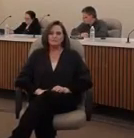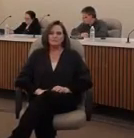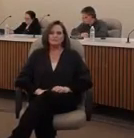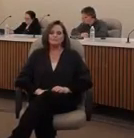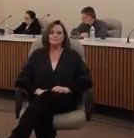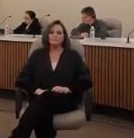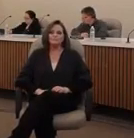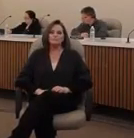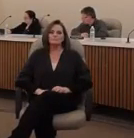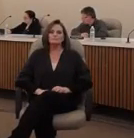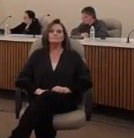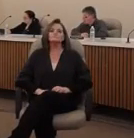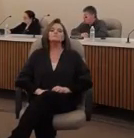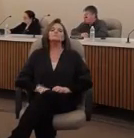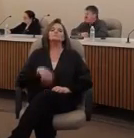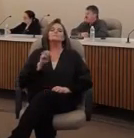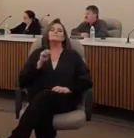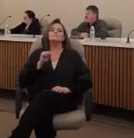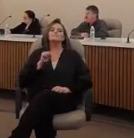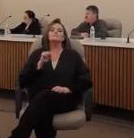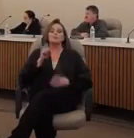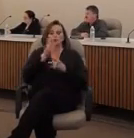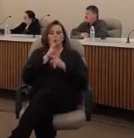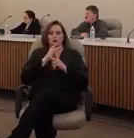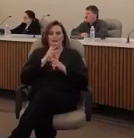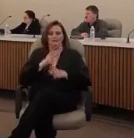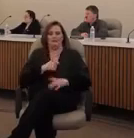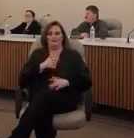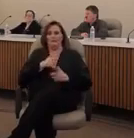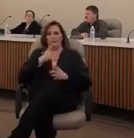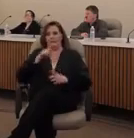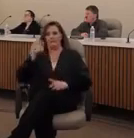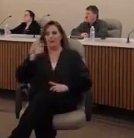Any other questions? Greg, did we get a call in?